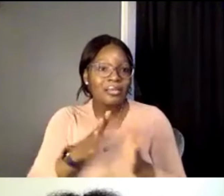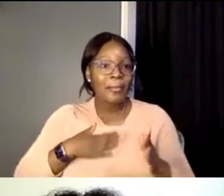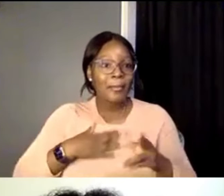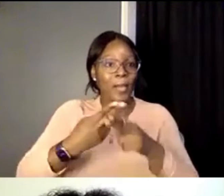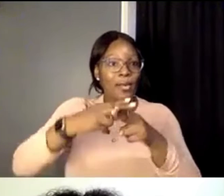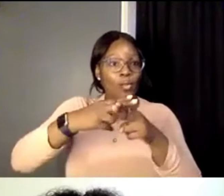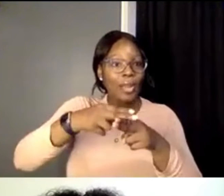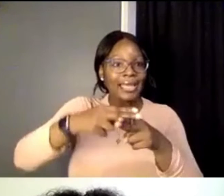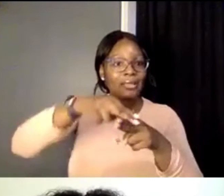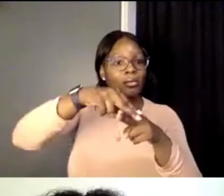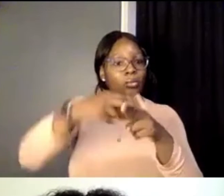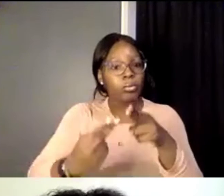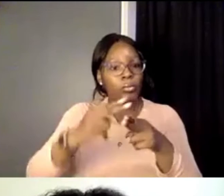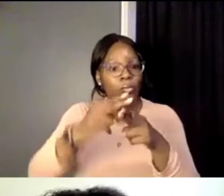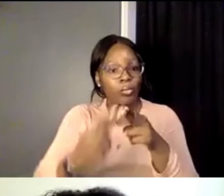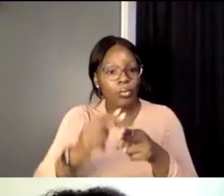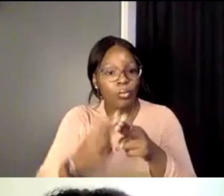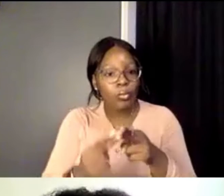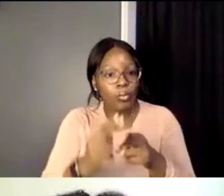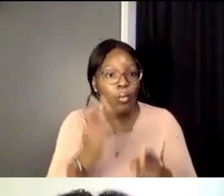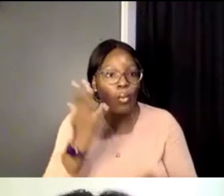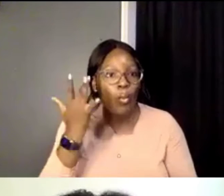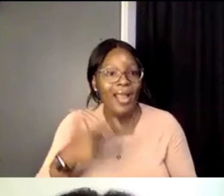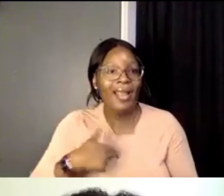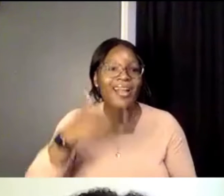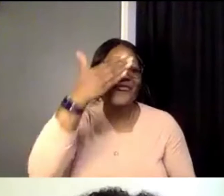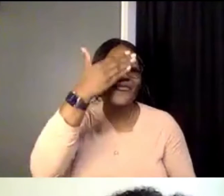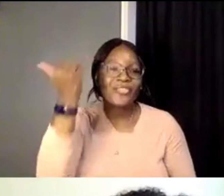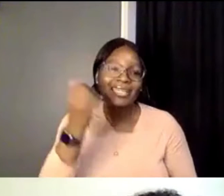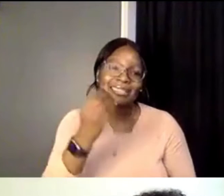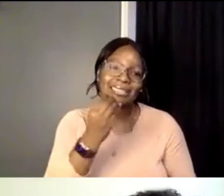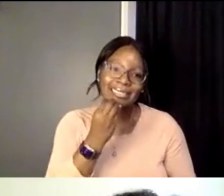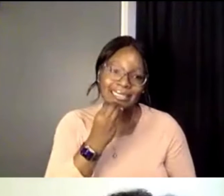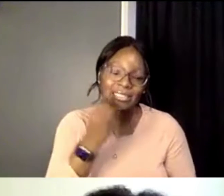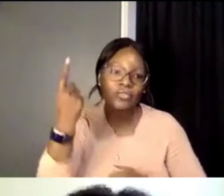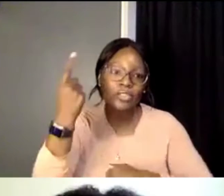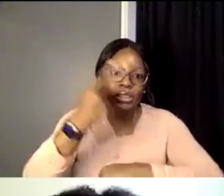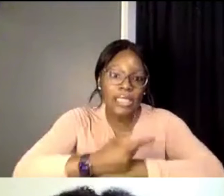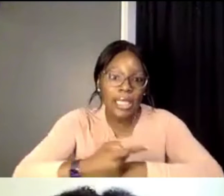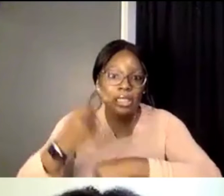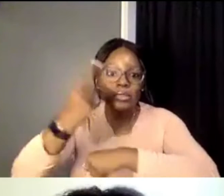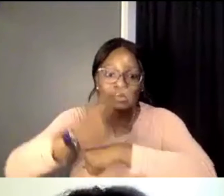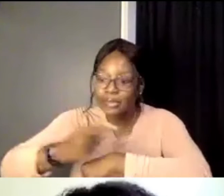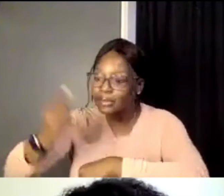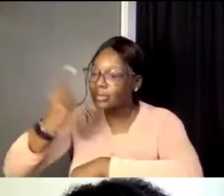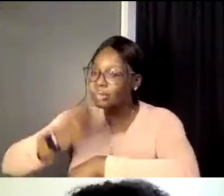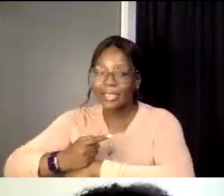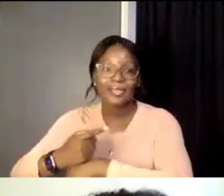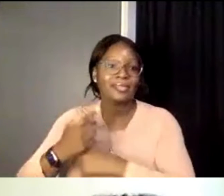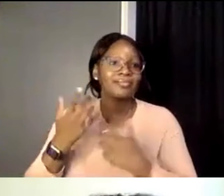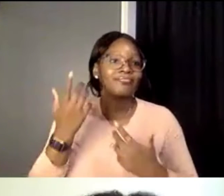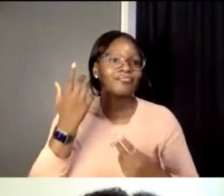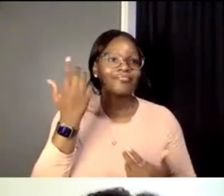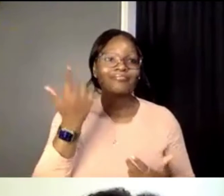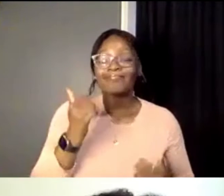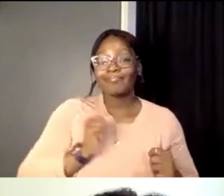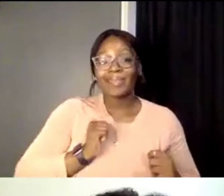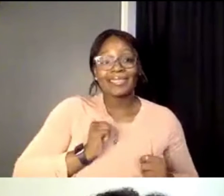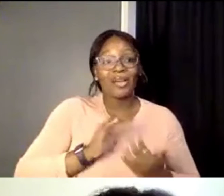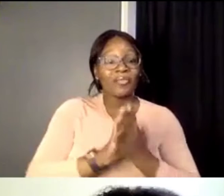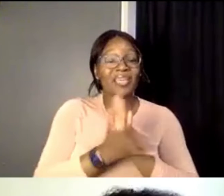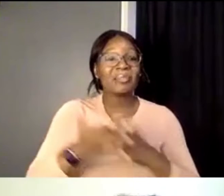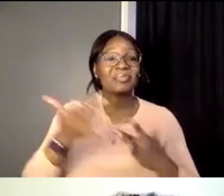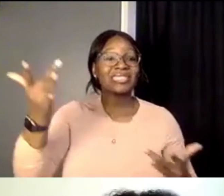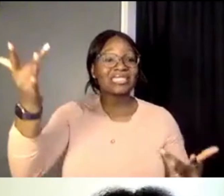to eat and, you know, for days and days and days. I have gotten just really sick, and